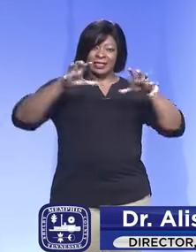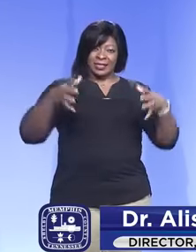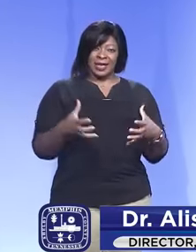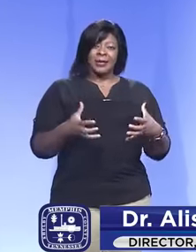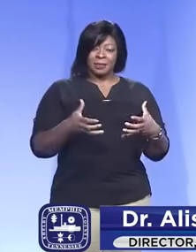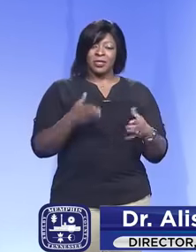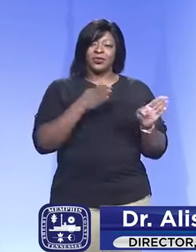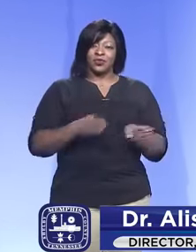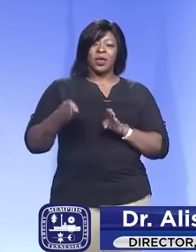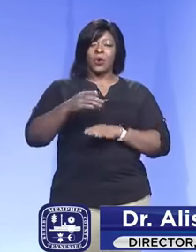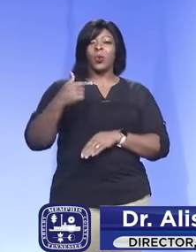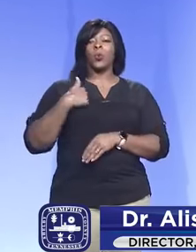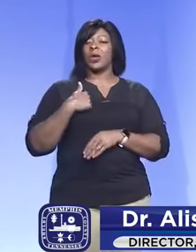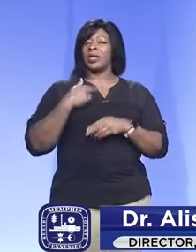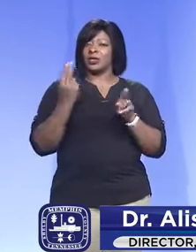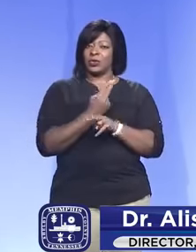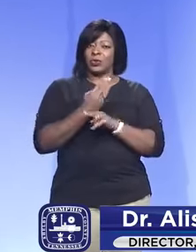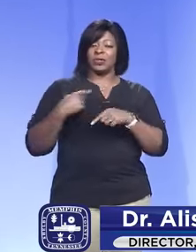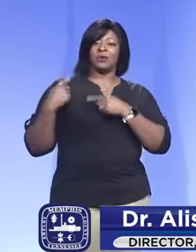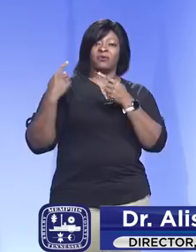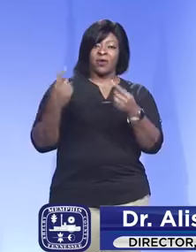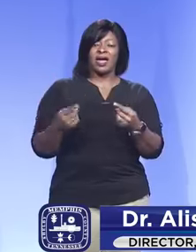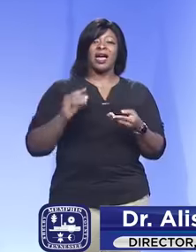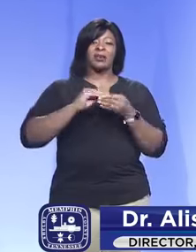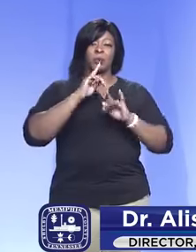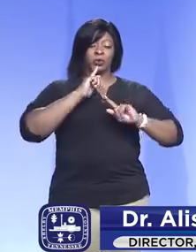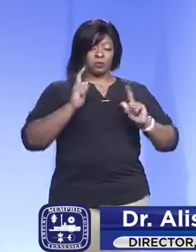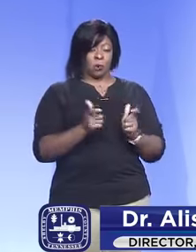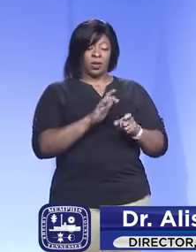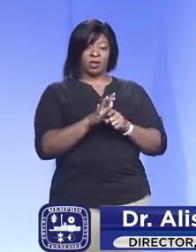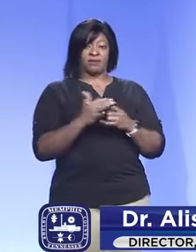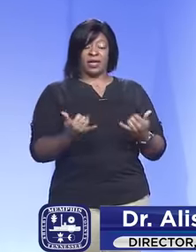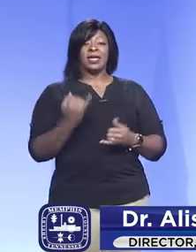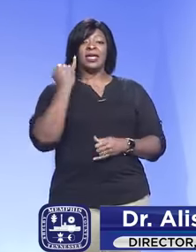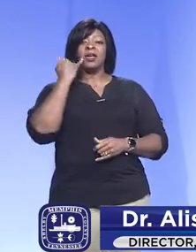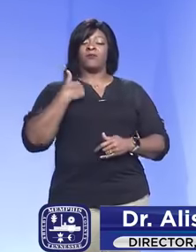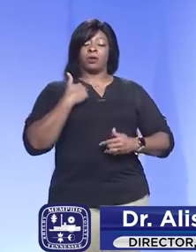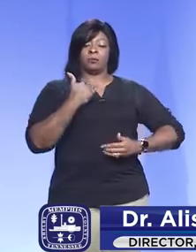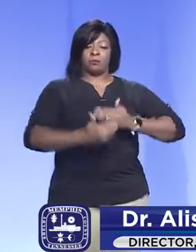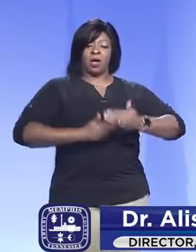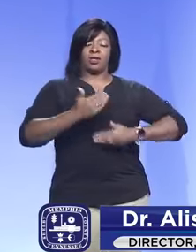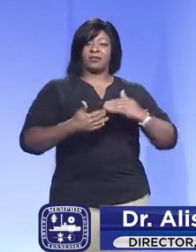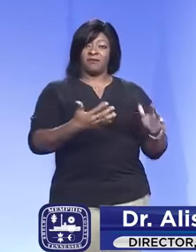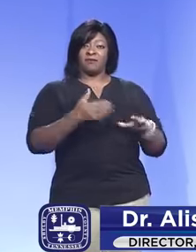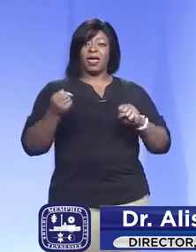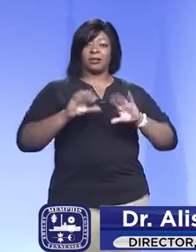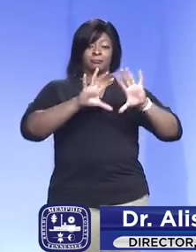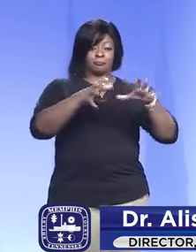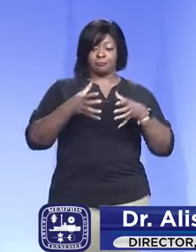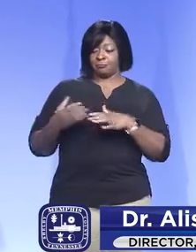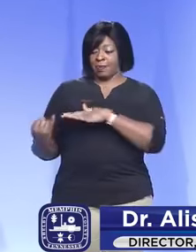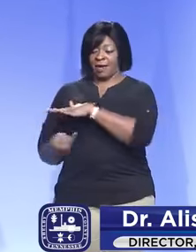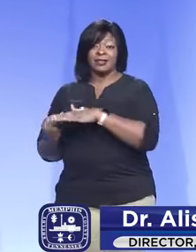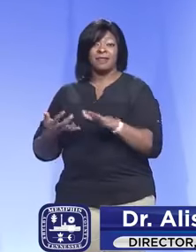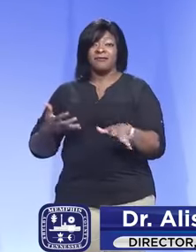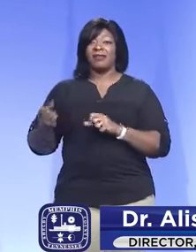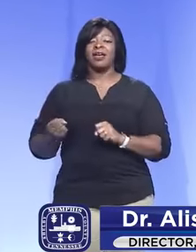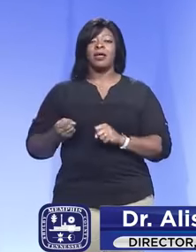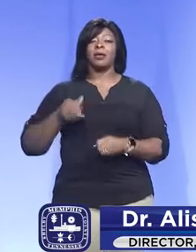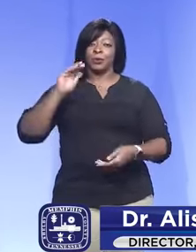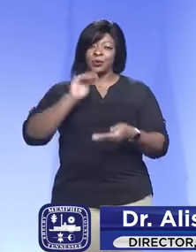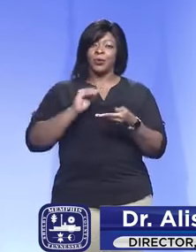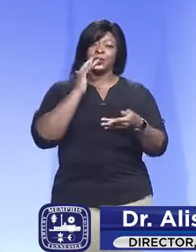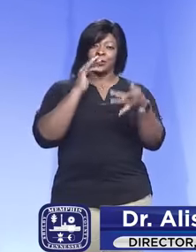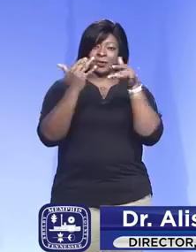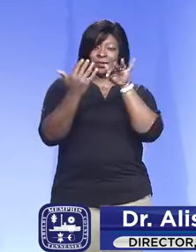strategy that we've used throughout, but our numbers are small enough now that if we move very quickly on containment, we can reduce